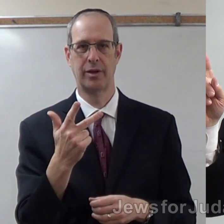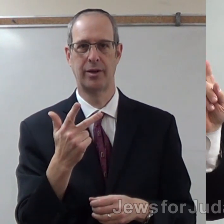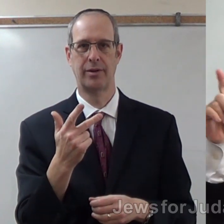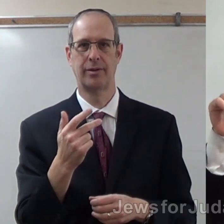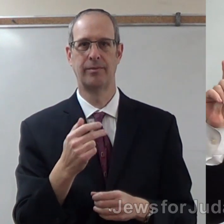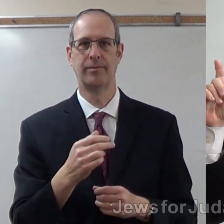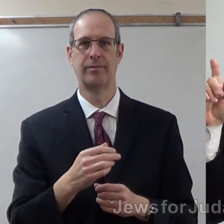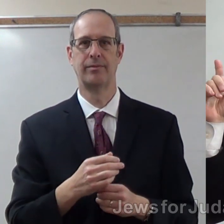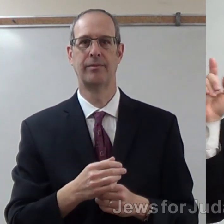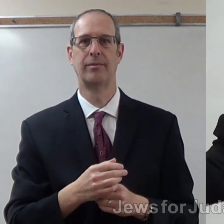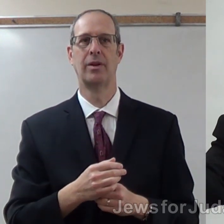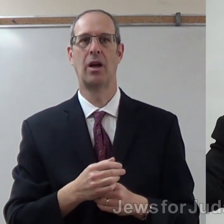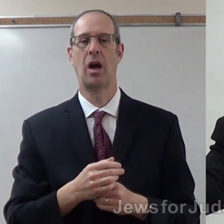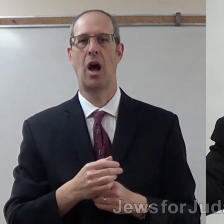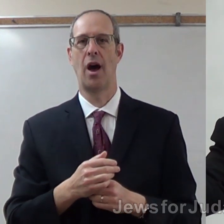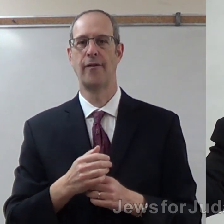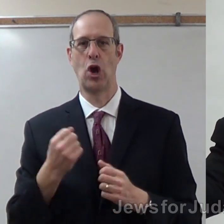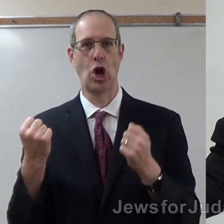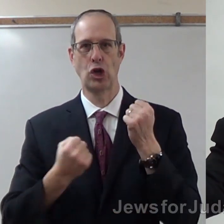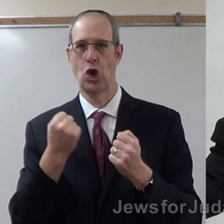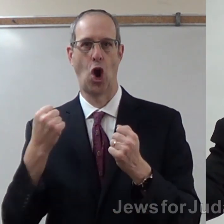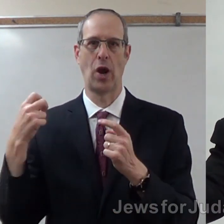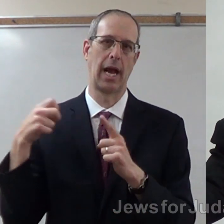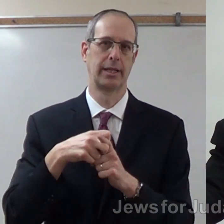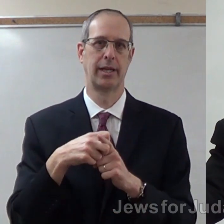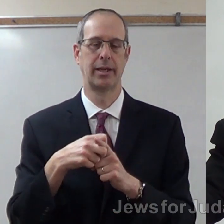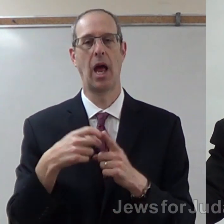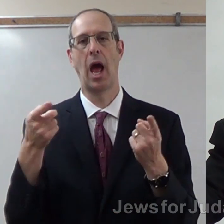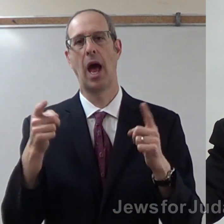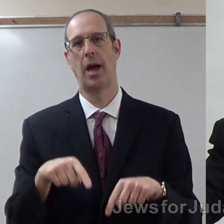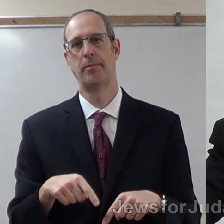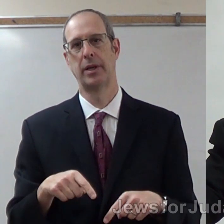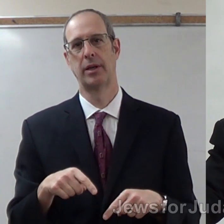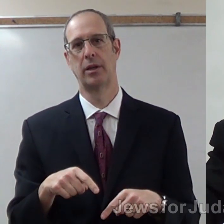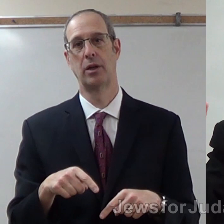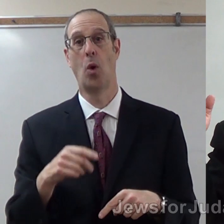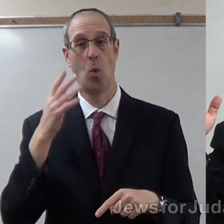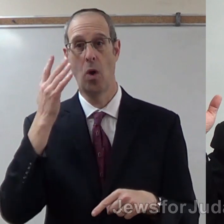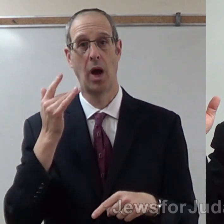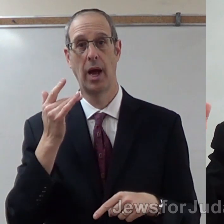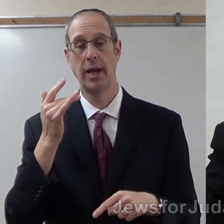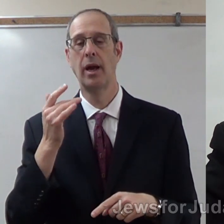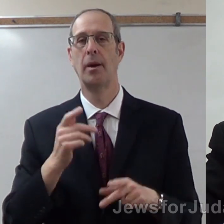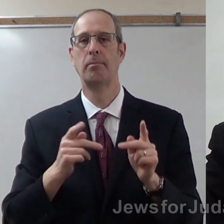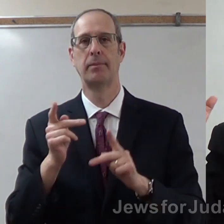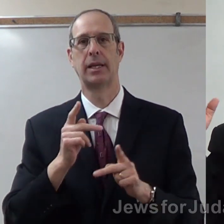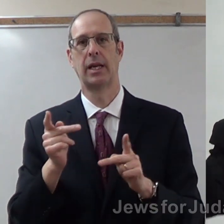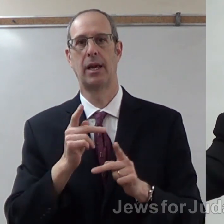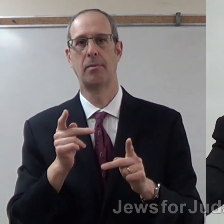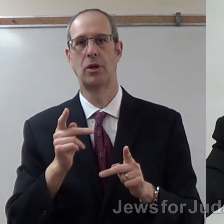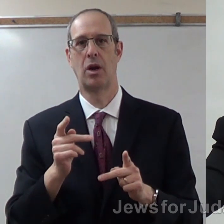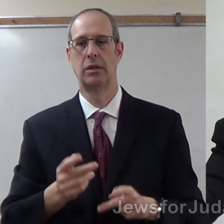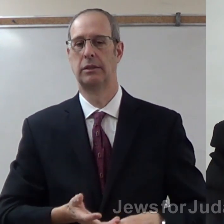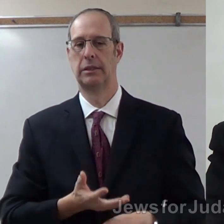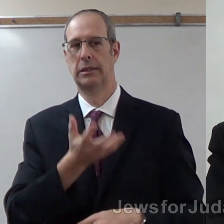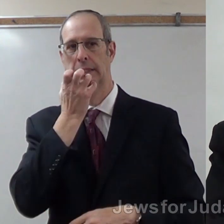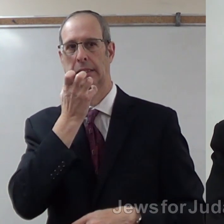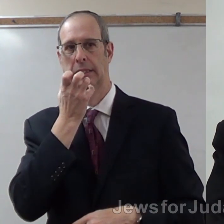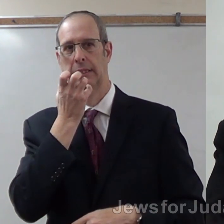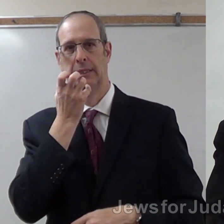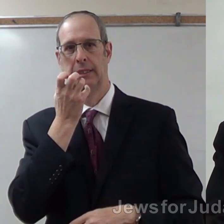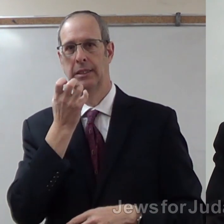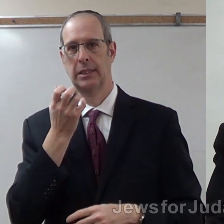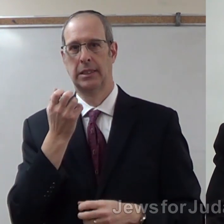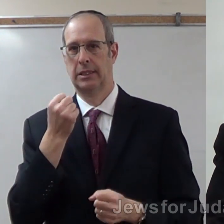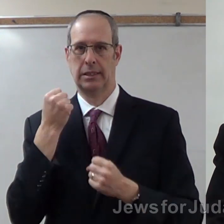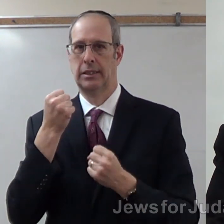one-third of car accidents happen because people are furious when they're